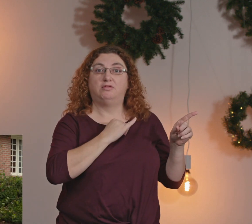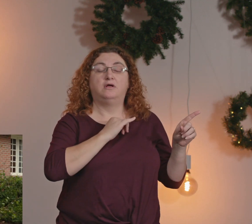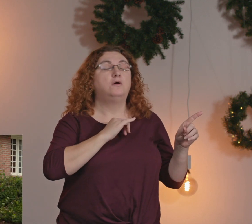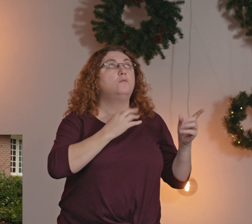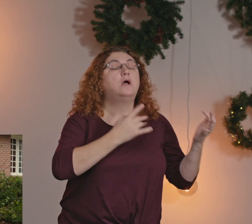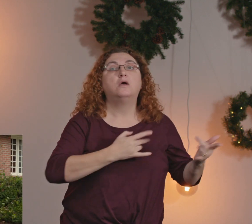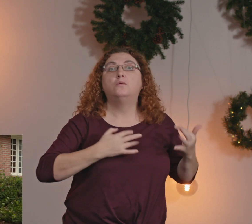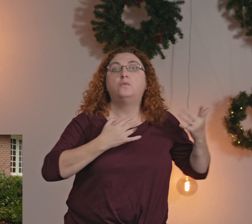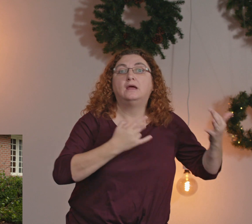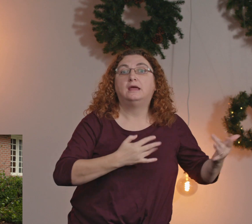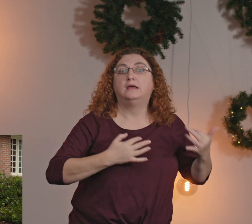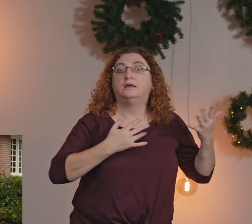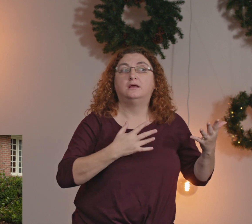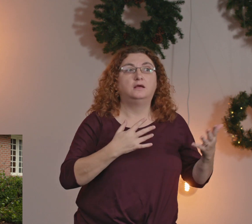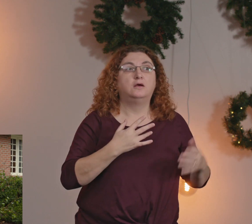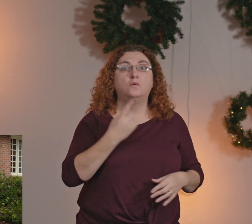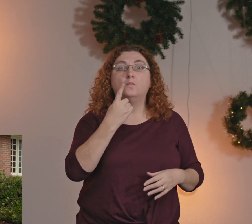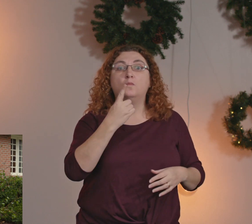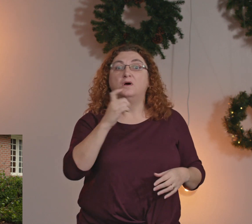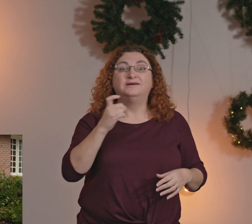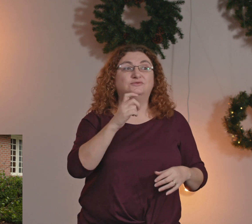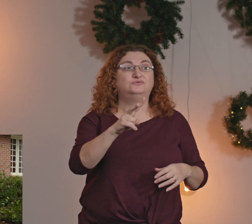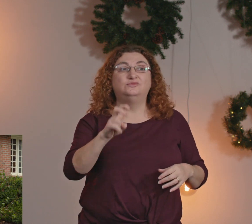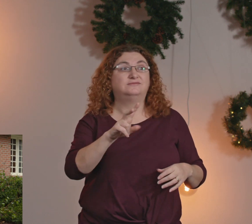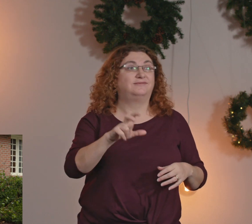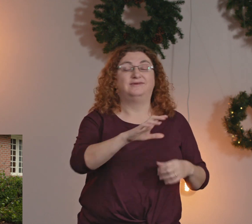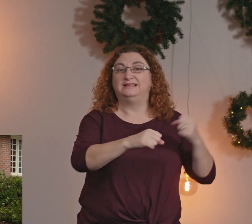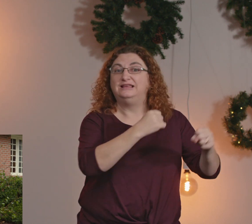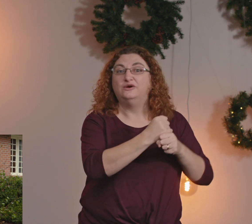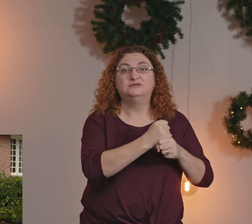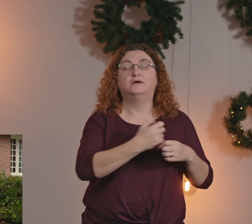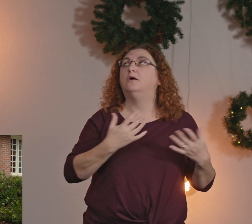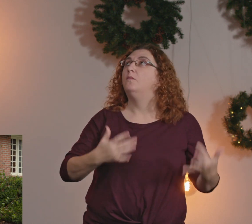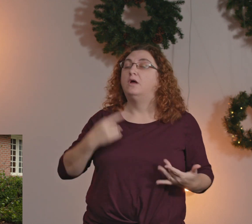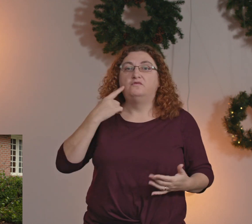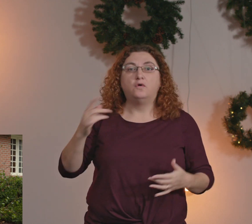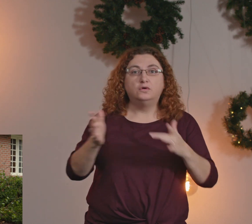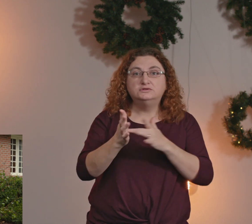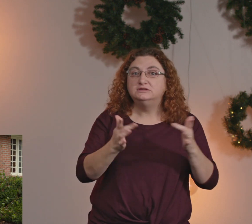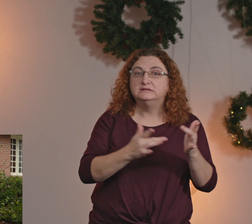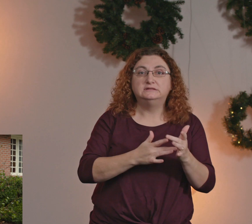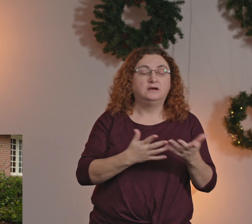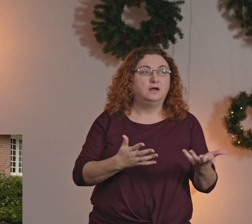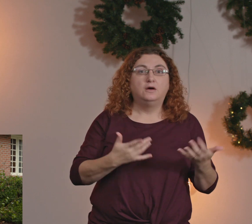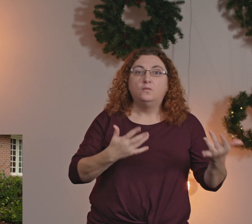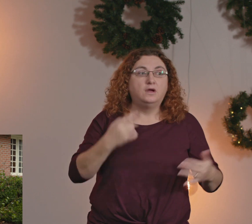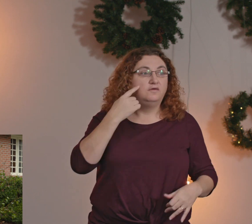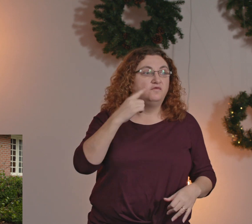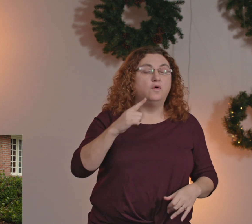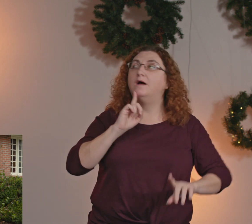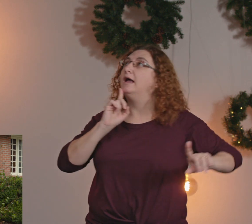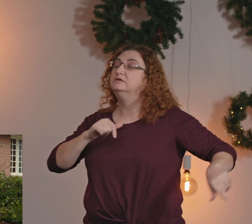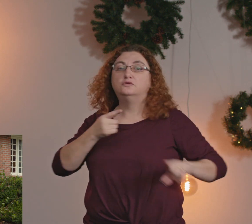hundreds of years for God to speak to them, to remind them that He was in their midst, that He was accomplishing His